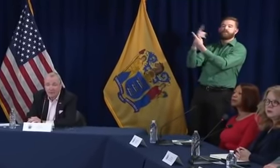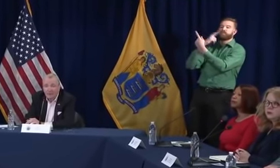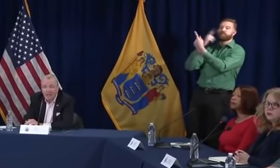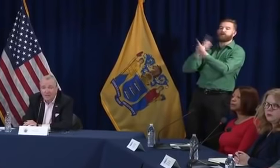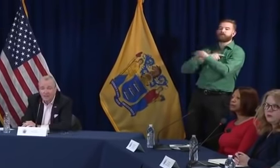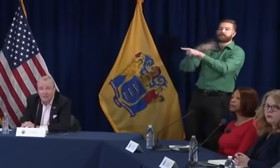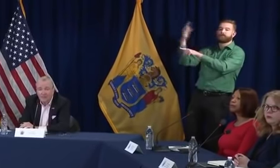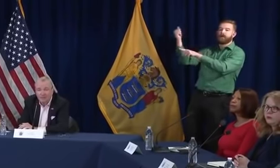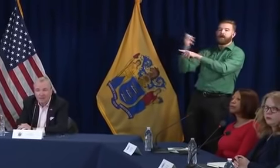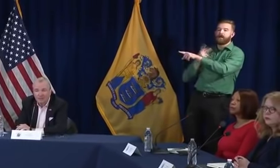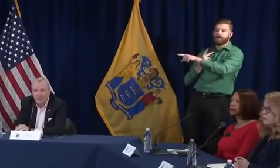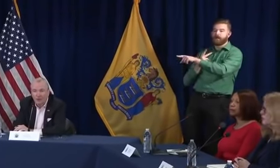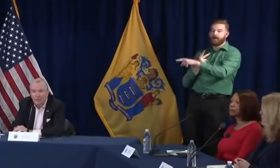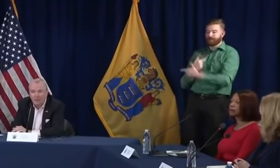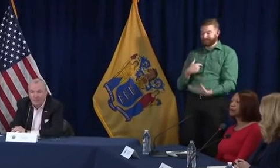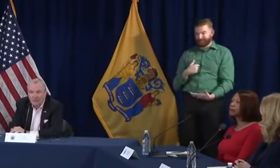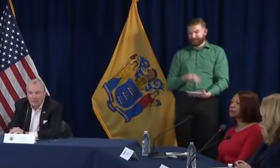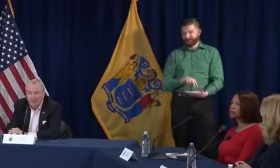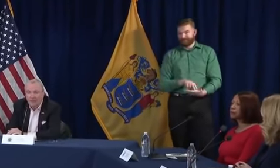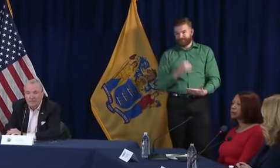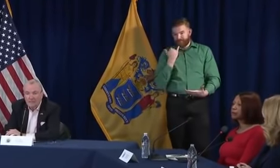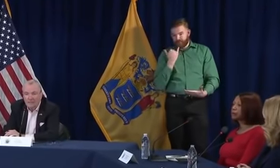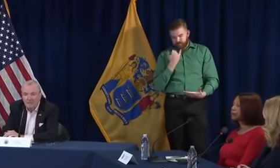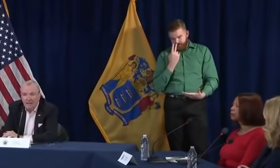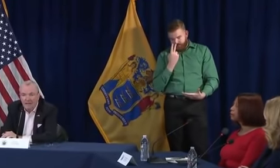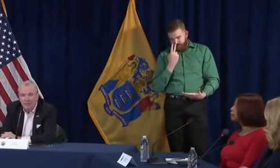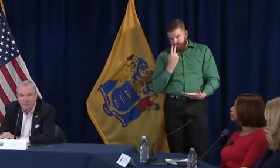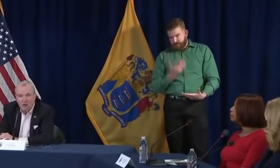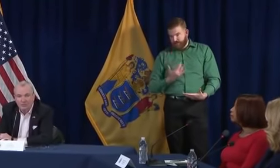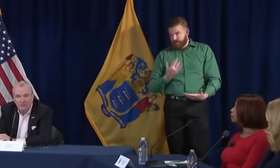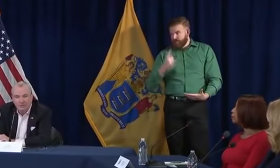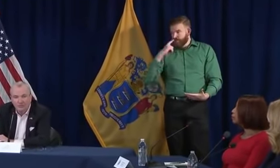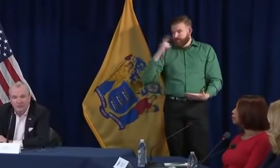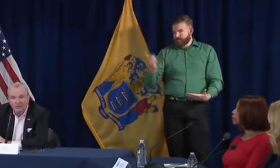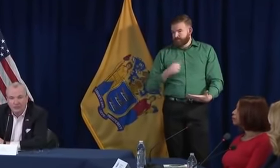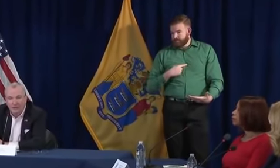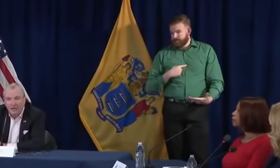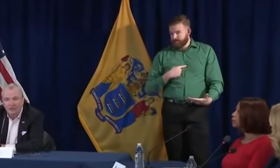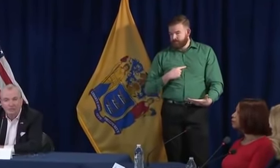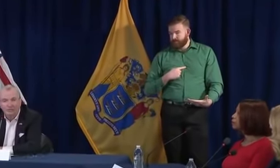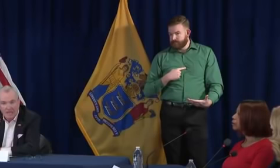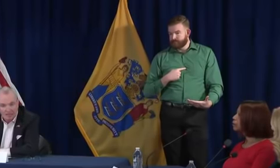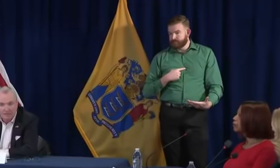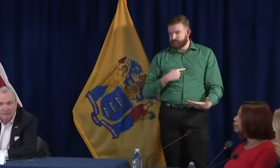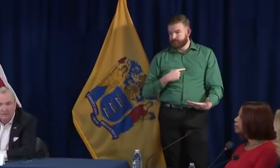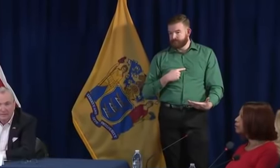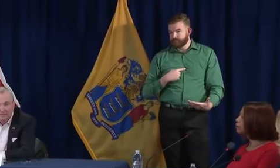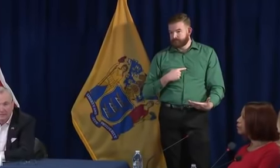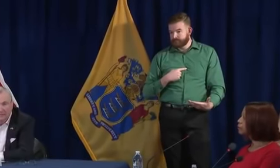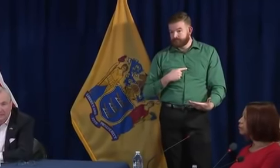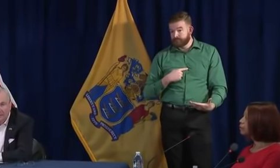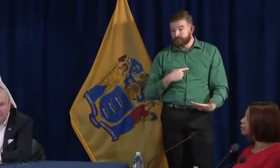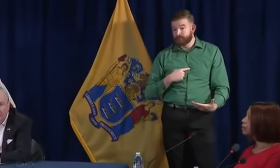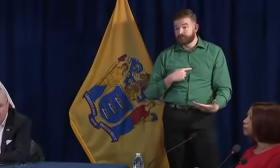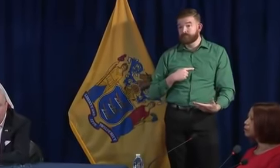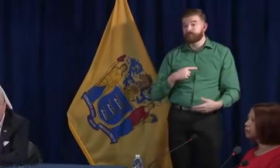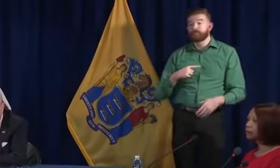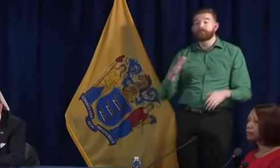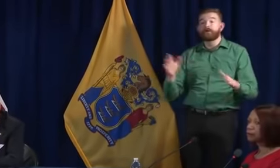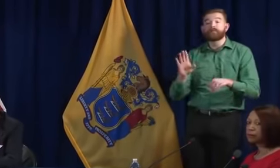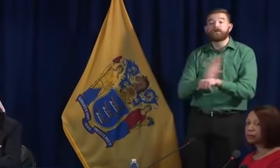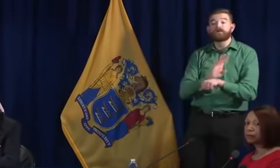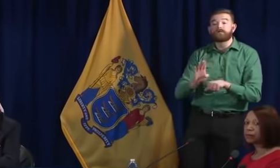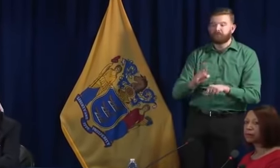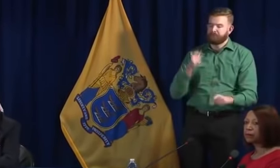Yeah, we're checking that real time. So, listen, the impact on small businesses is unmistakable. When you